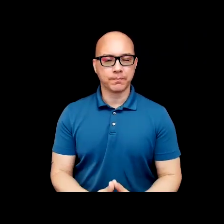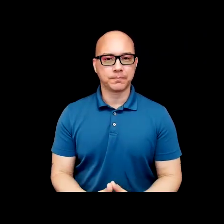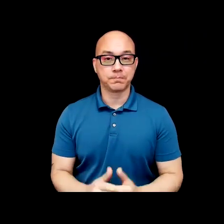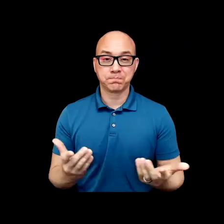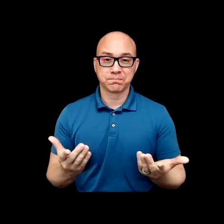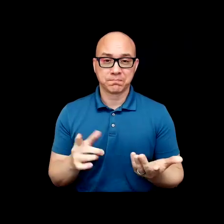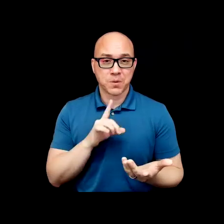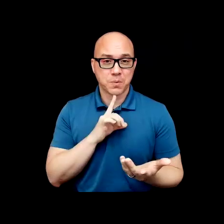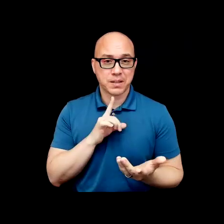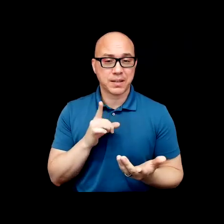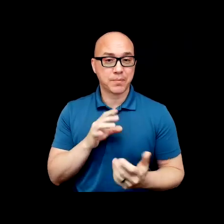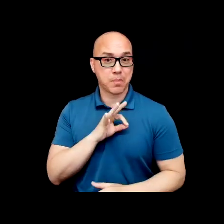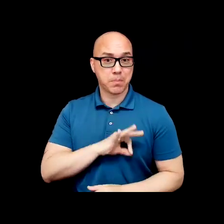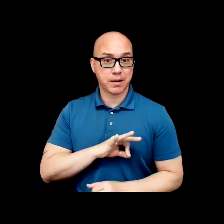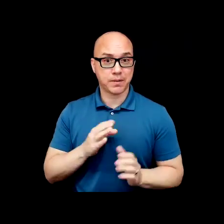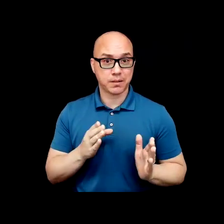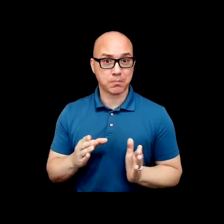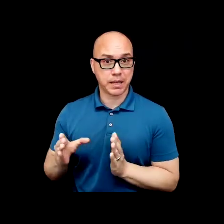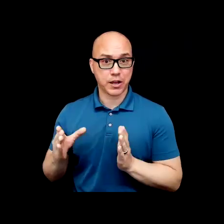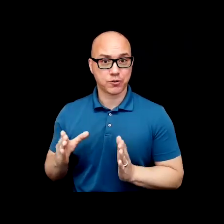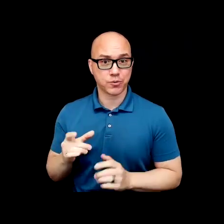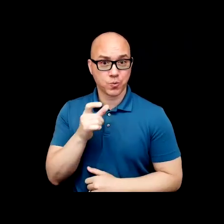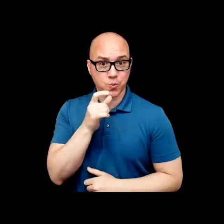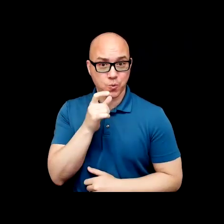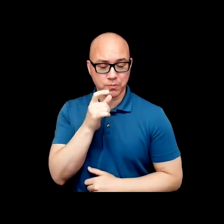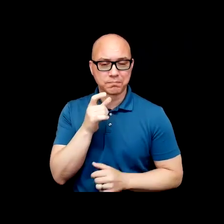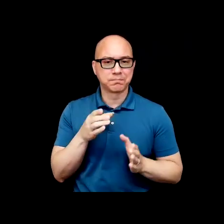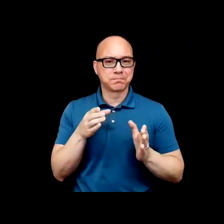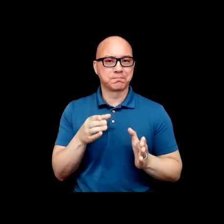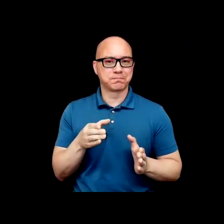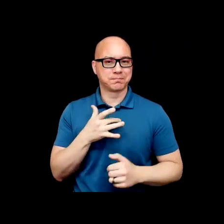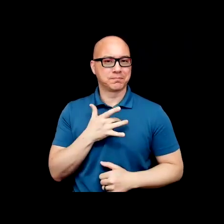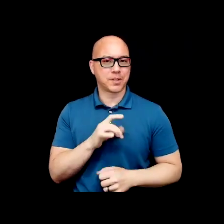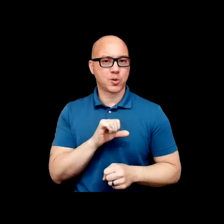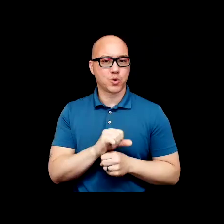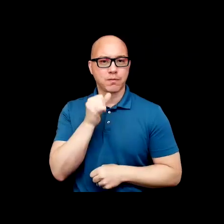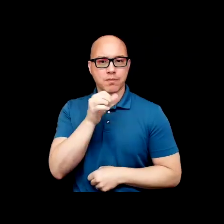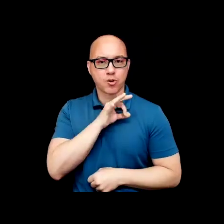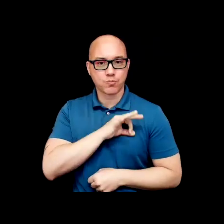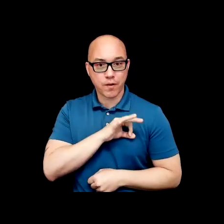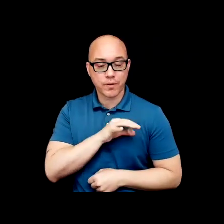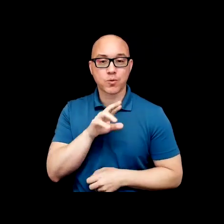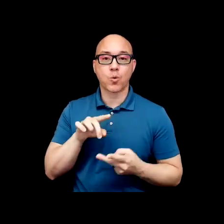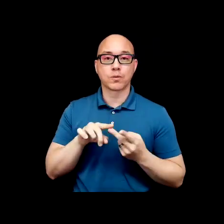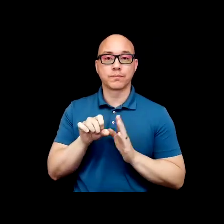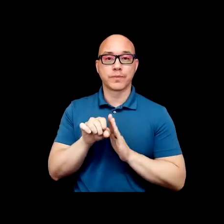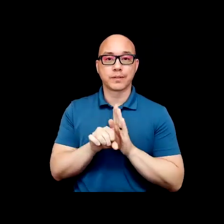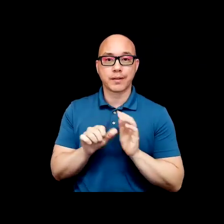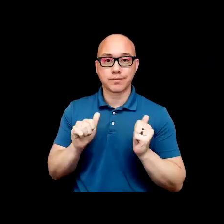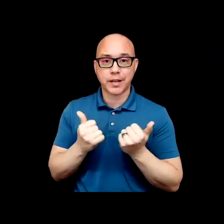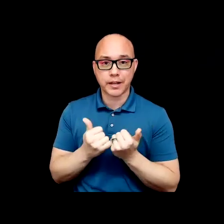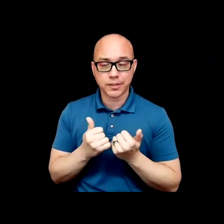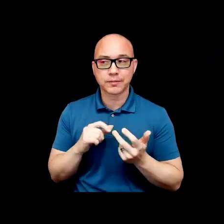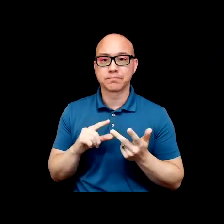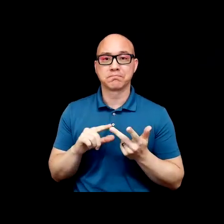Essentially, a benefits planner is a professional that generally works in a nonprofit or a state agency or some kind of an